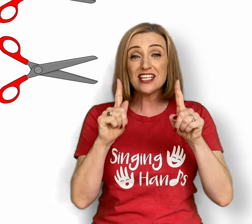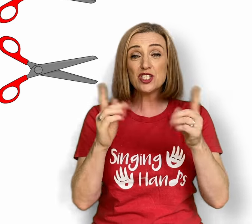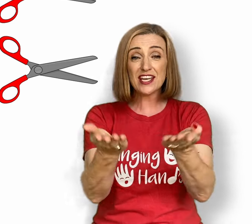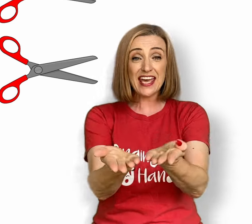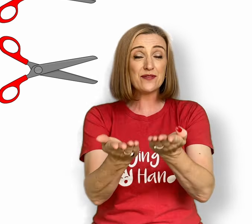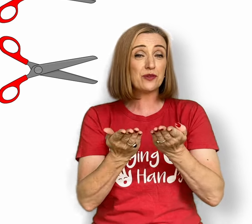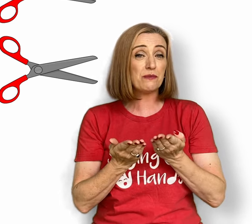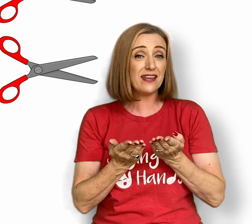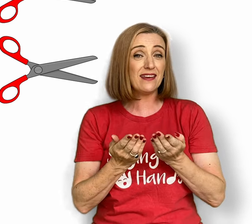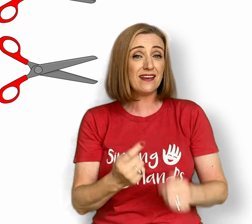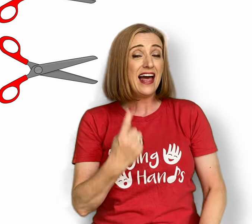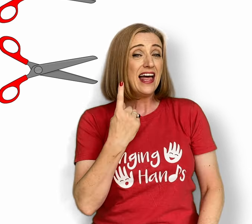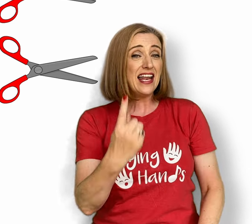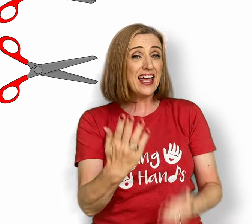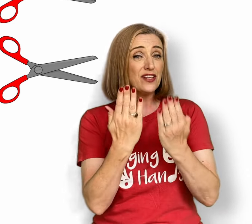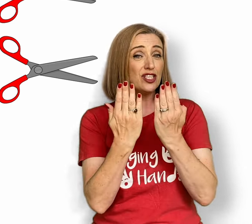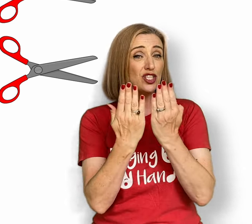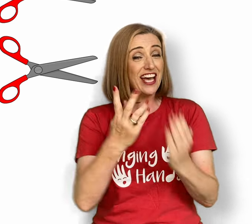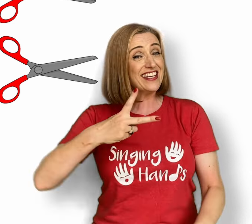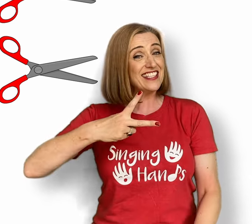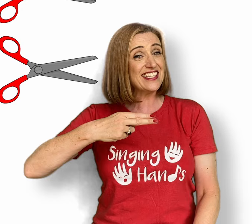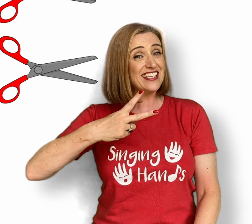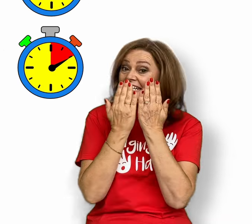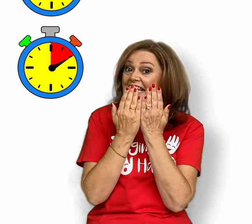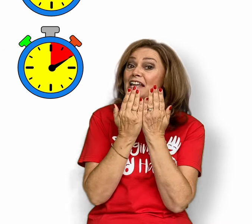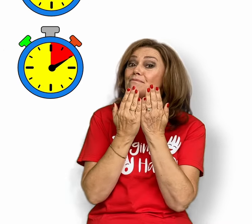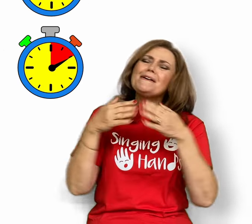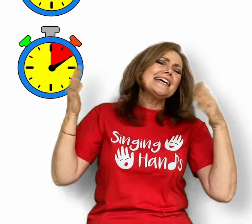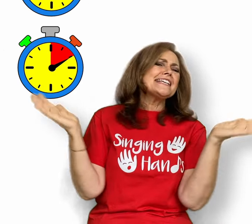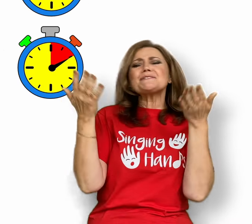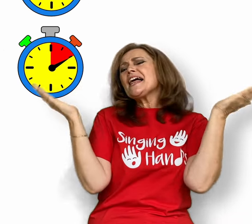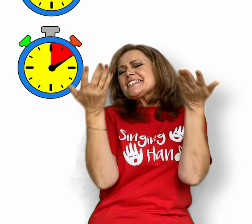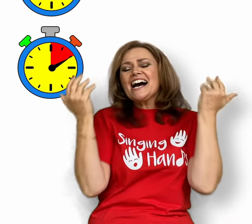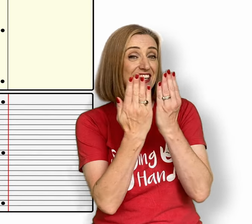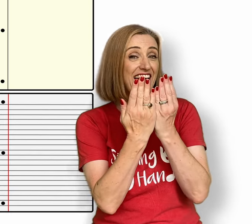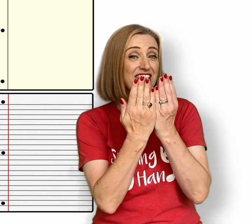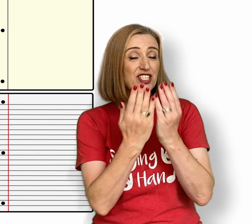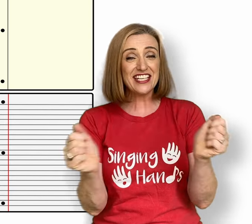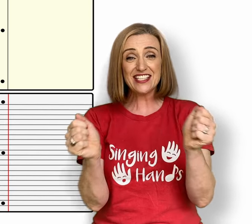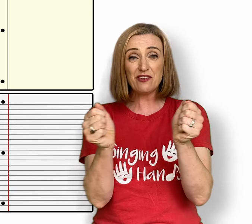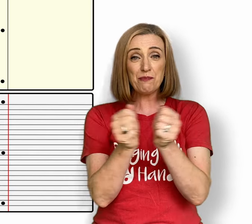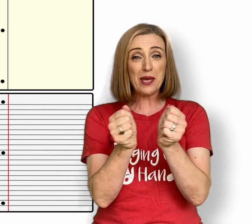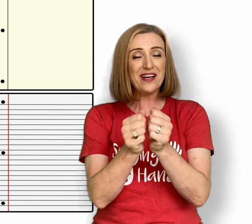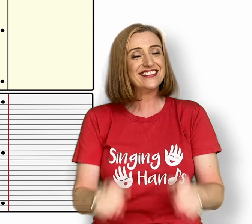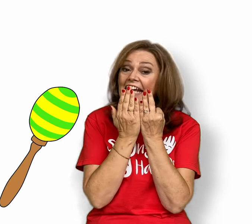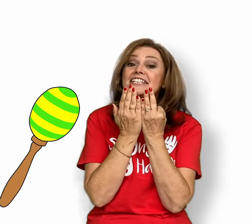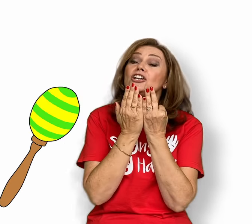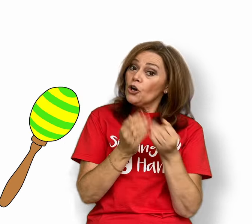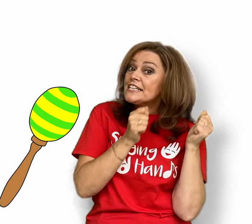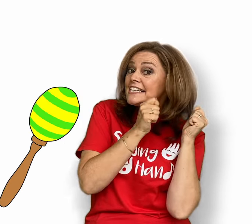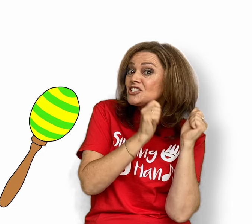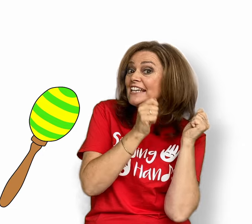my teacher gave to me 11 shiny scissors, 10 minutes playtime, nine sheets of paper,